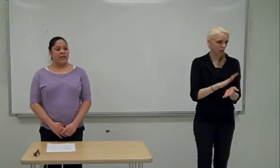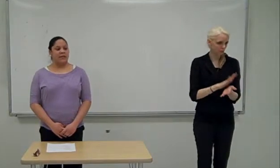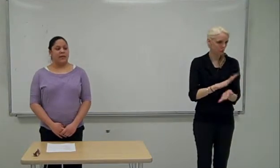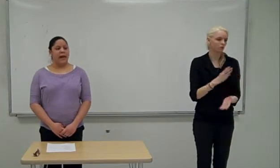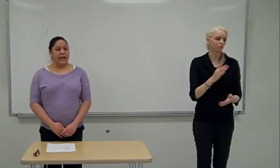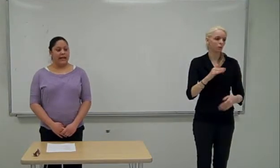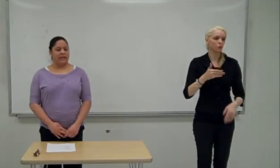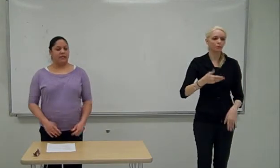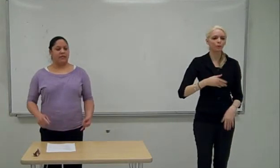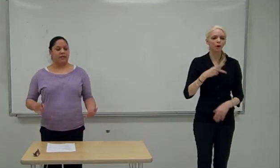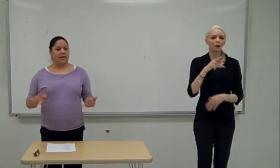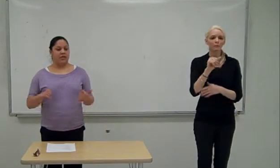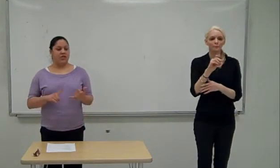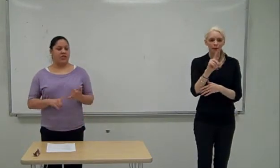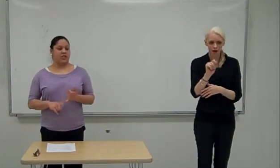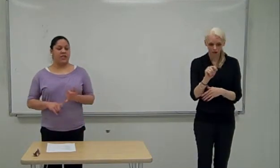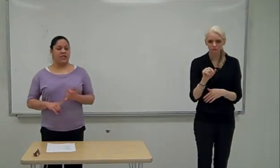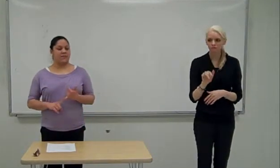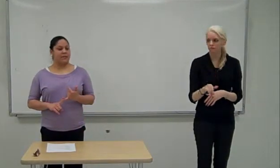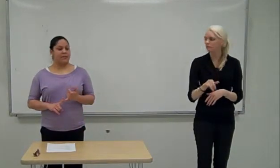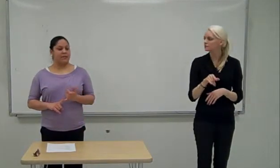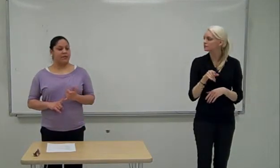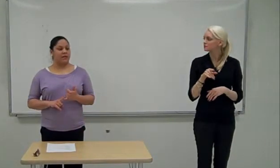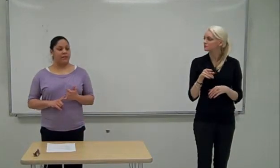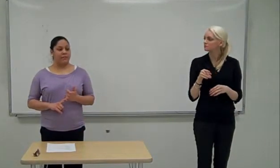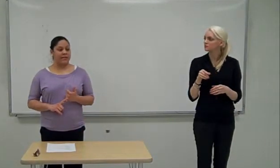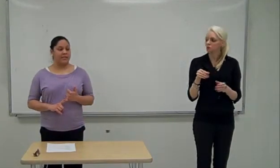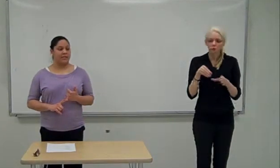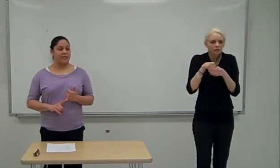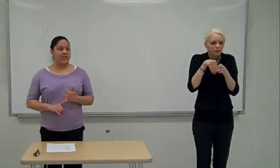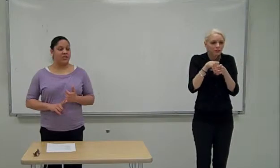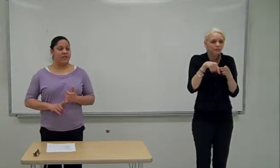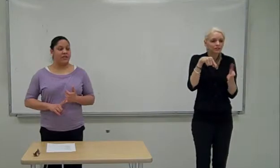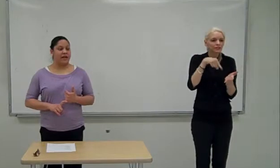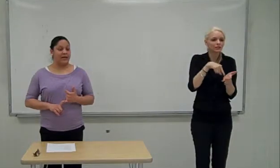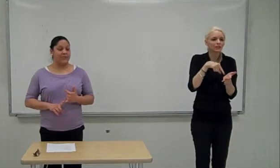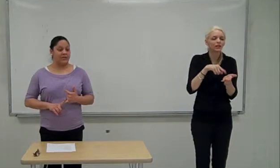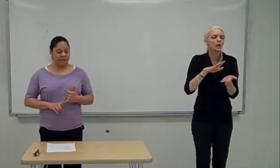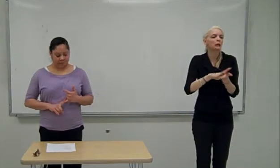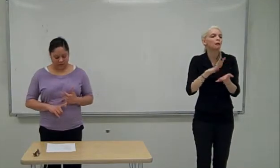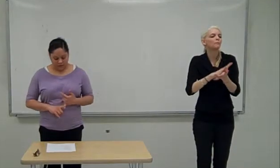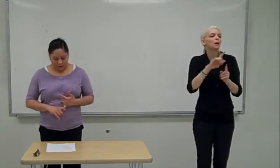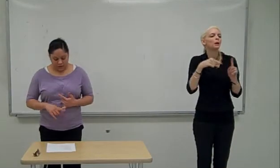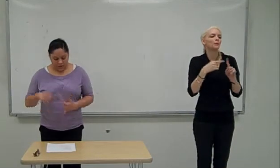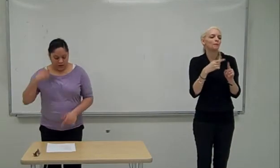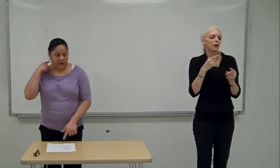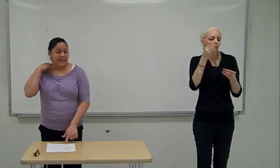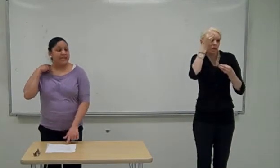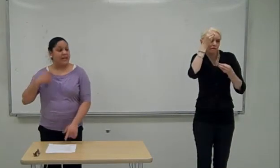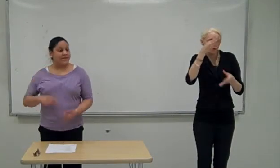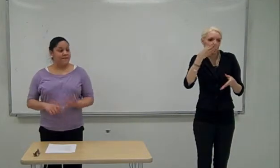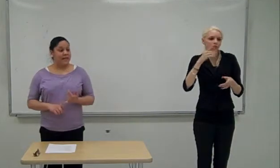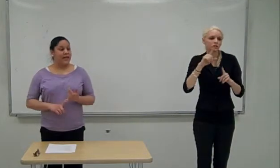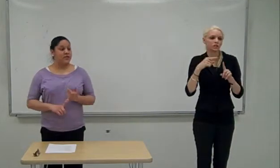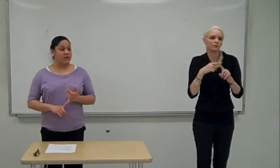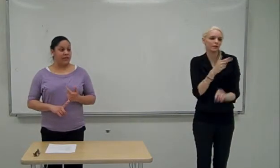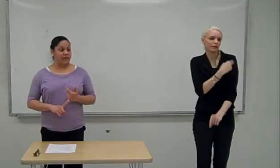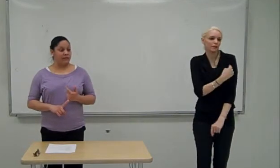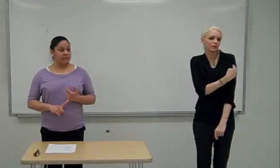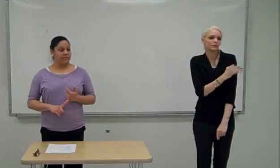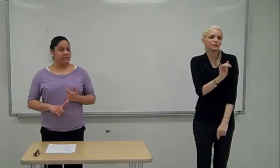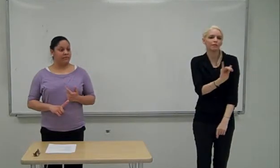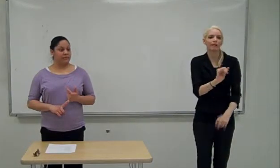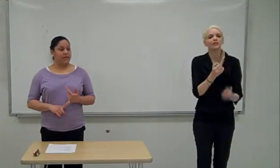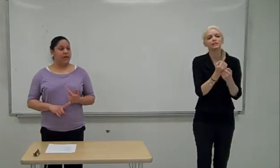Inside the welcoming packet is a sheet that explains some basic information about the hospital, like safety and